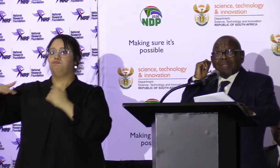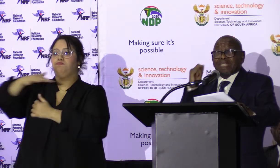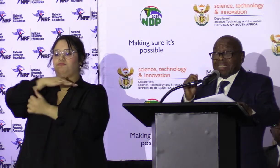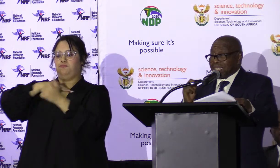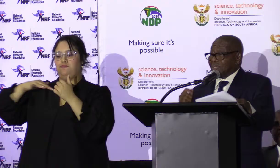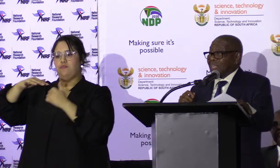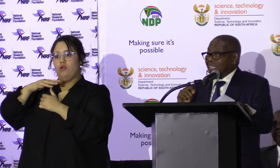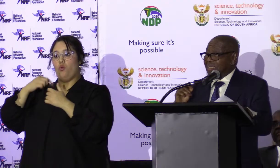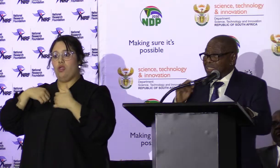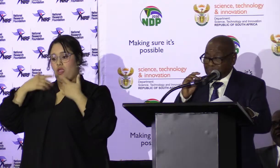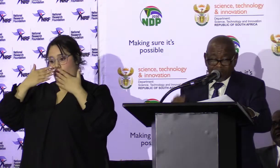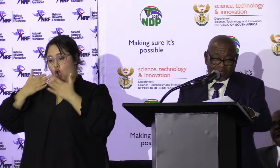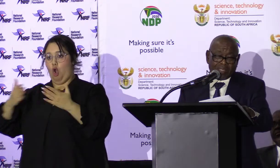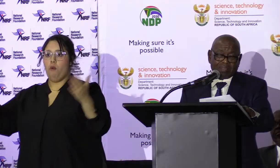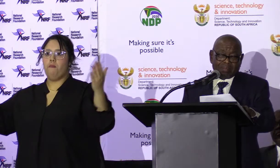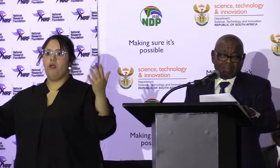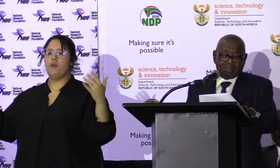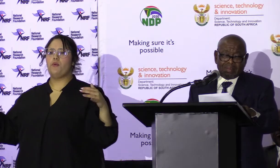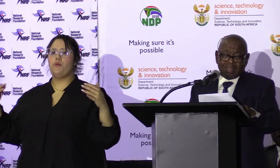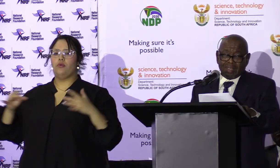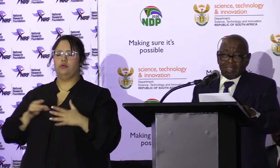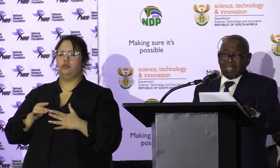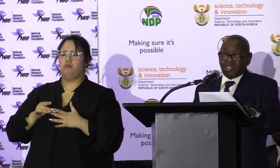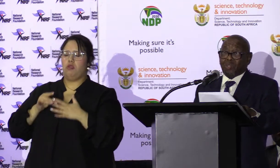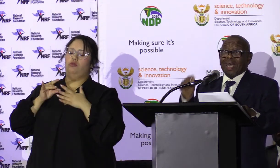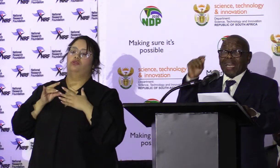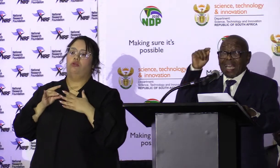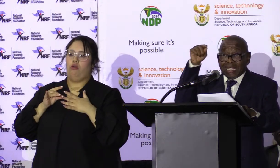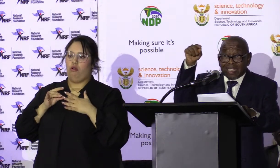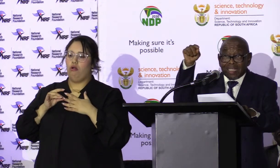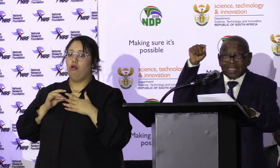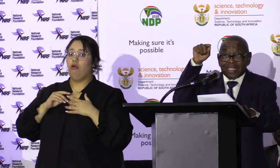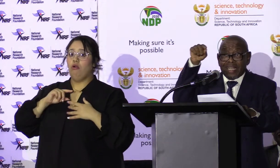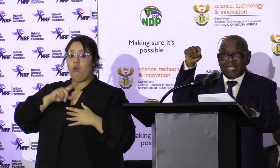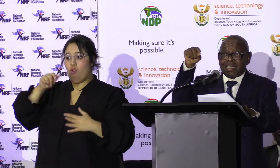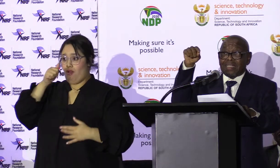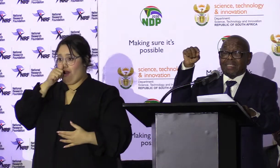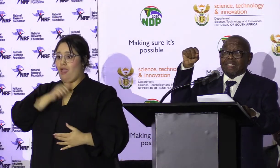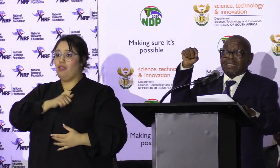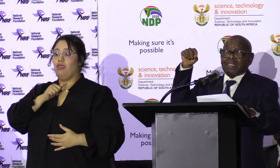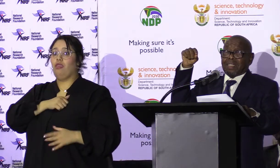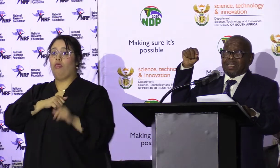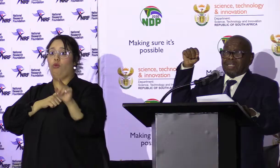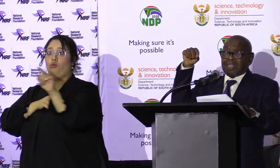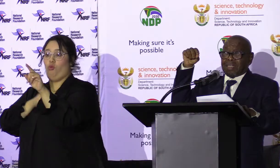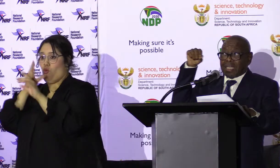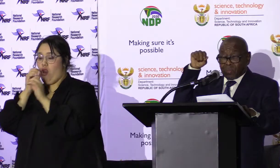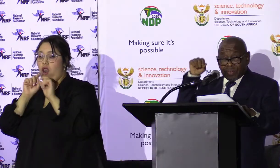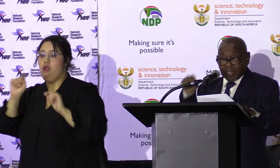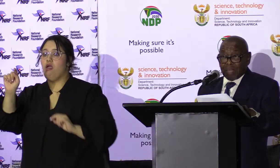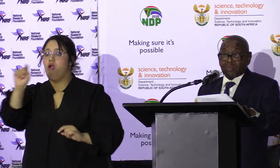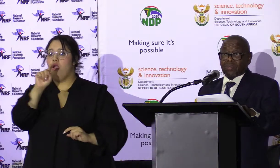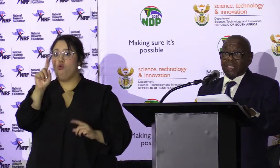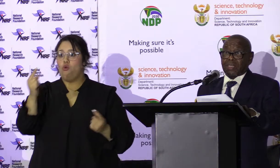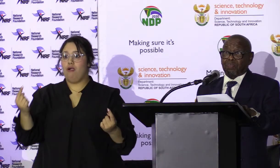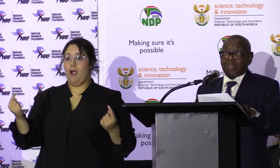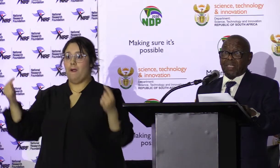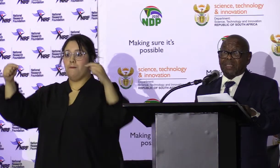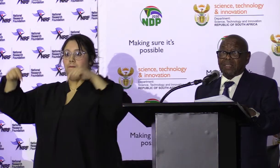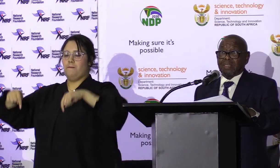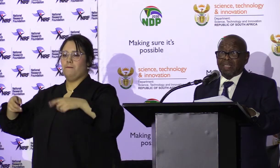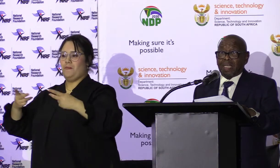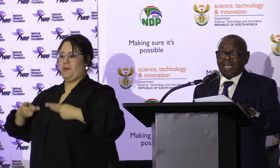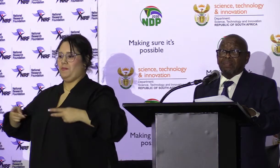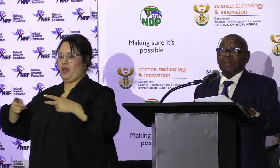today is particularly special. You are lucky as learners that we've come to such